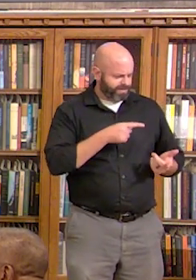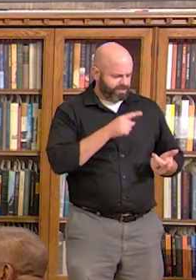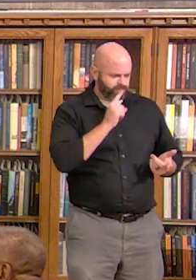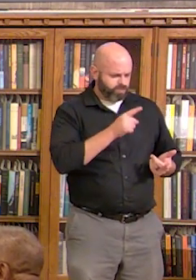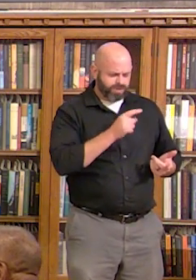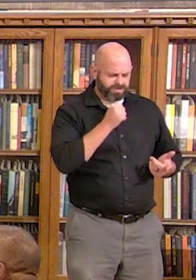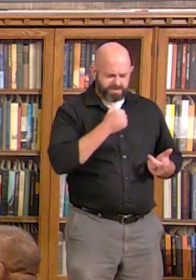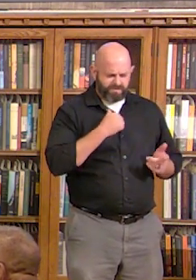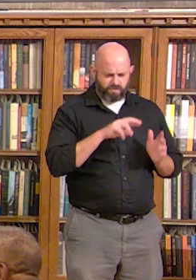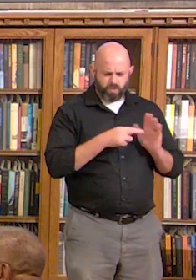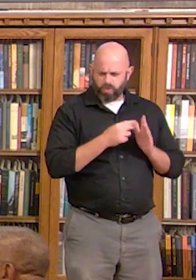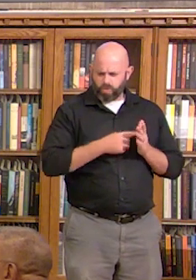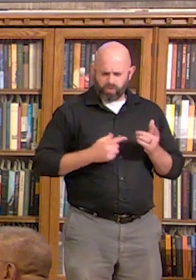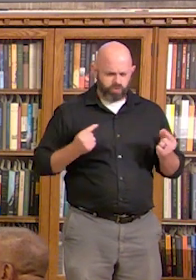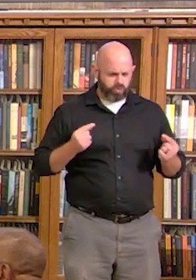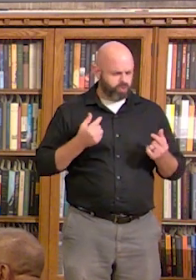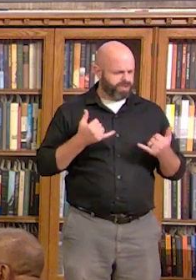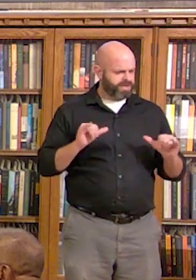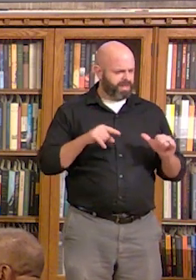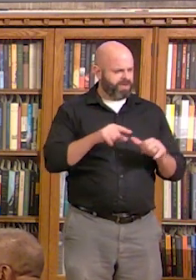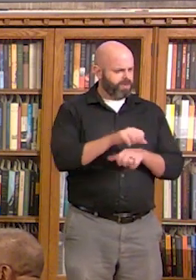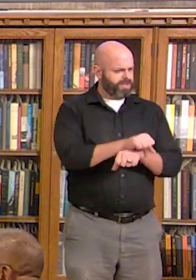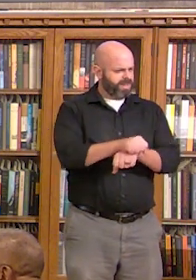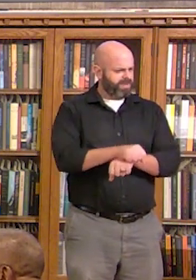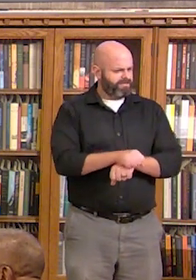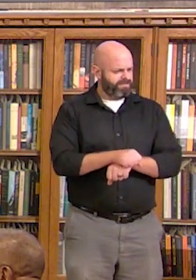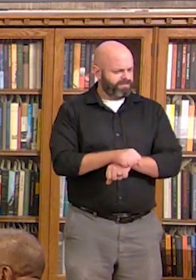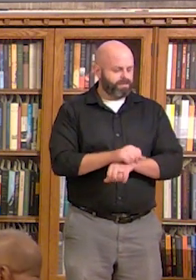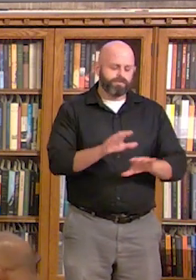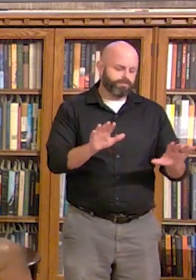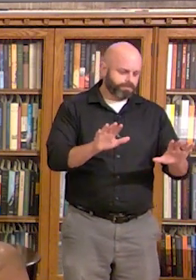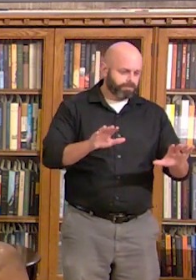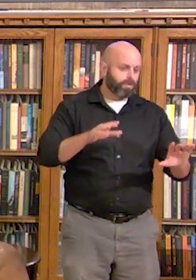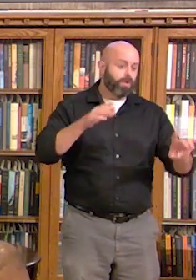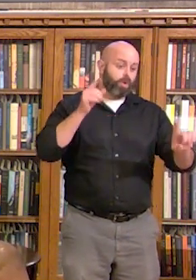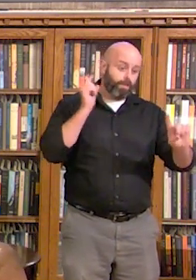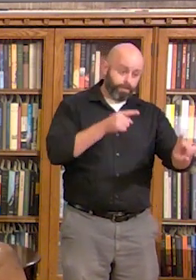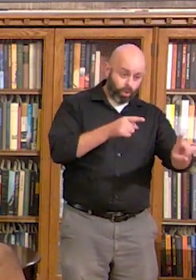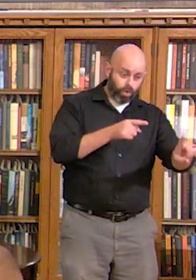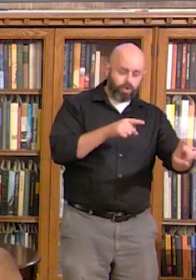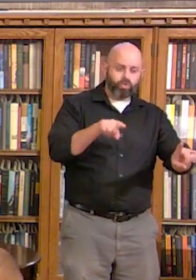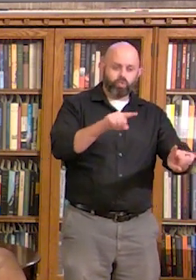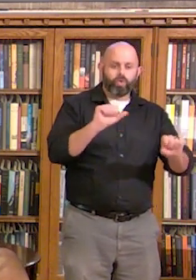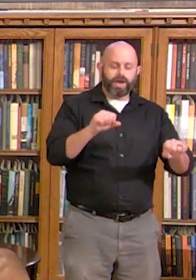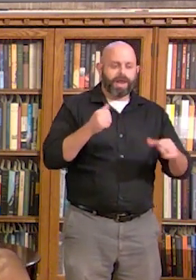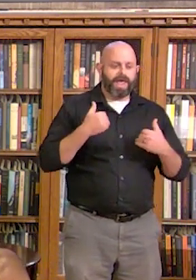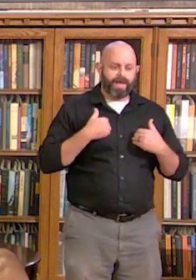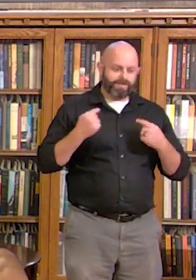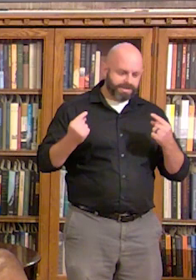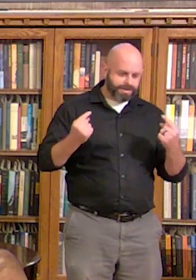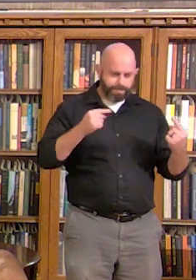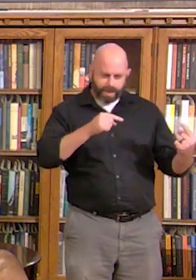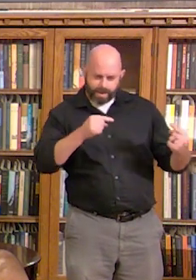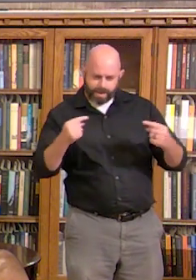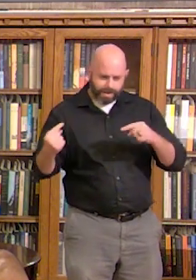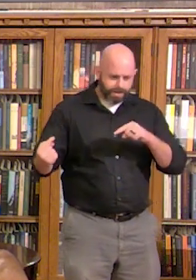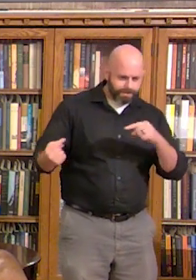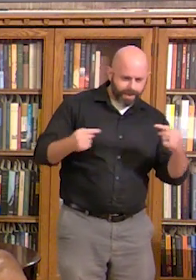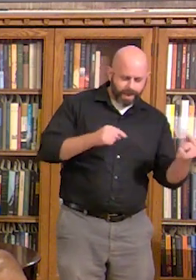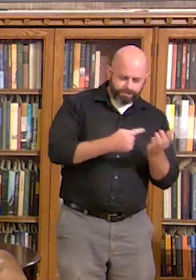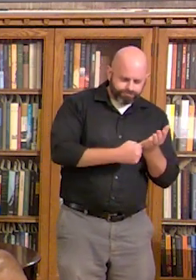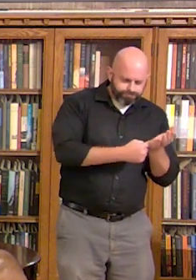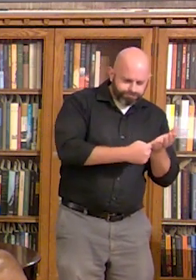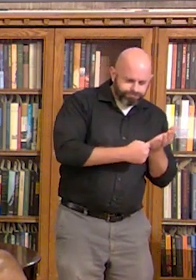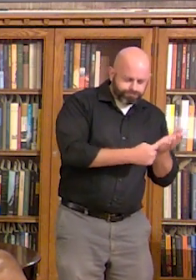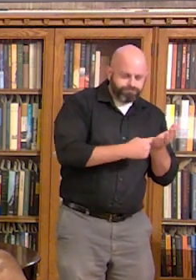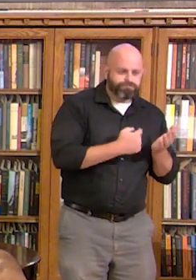have a role I mean what could he do he was still enslaved but the point is you you can have a debate where I tell the